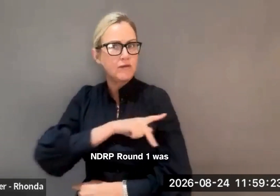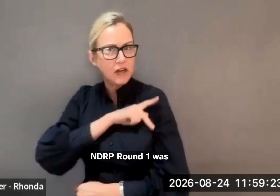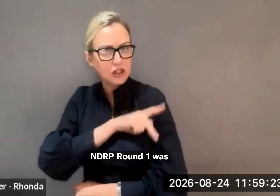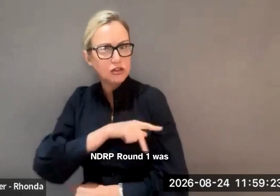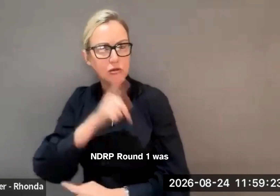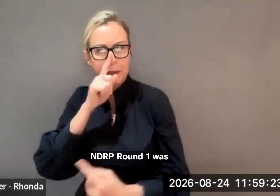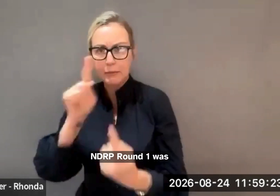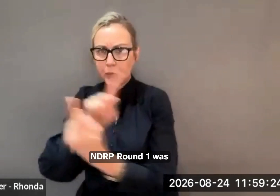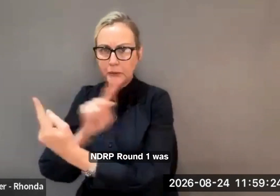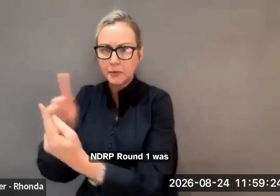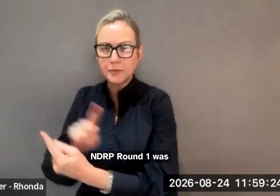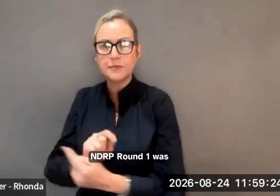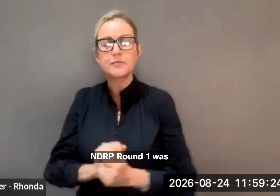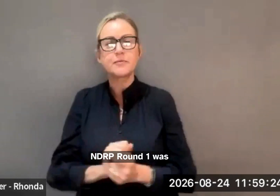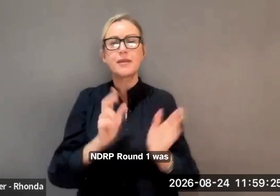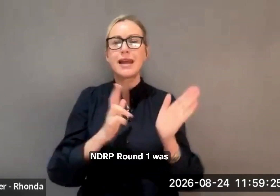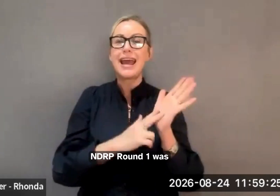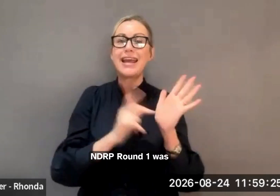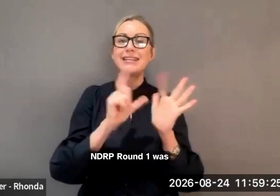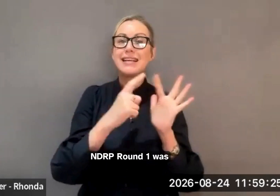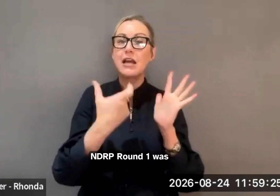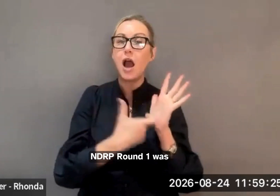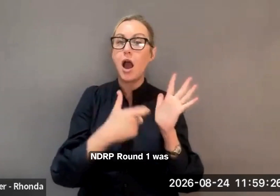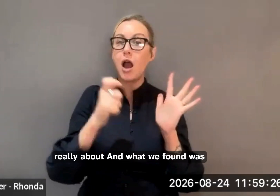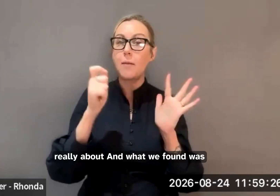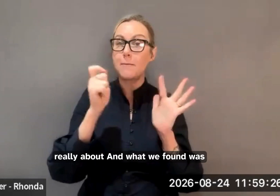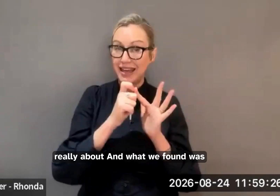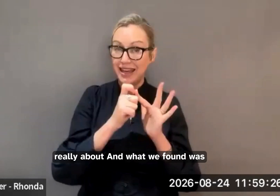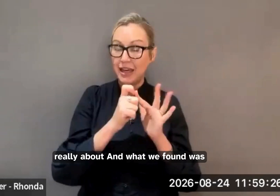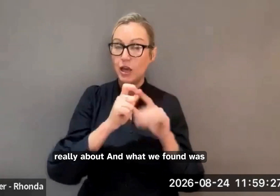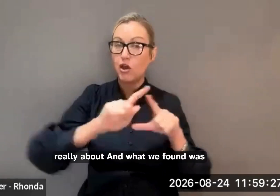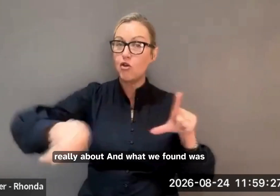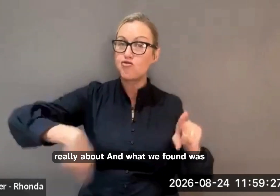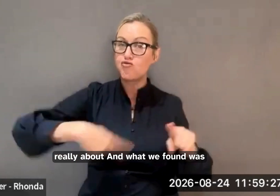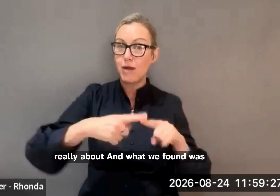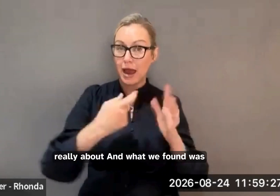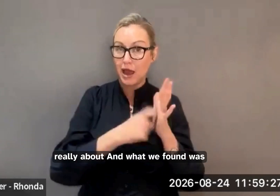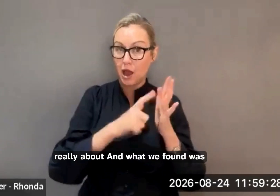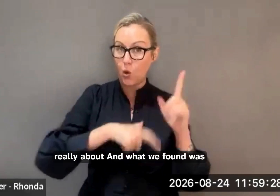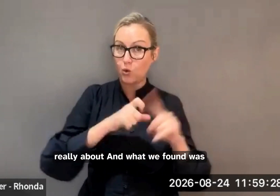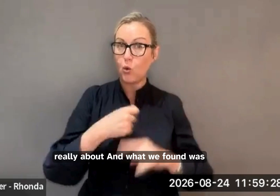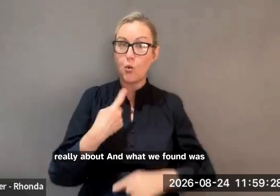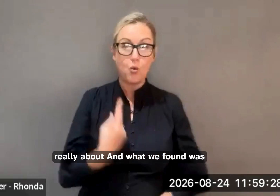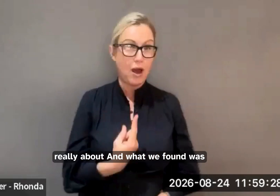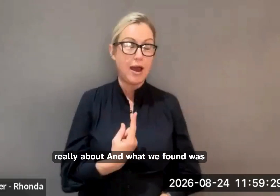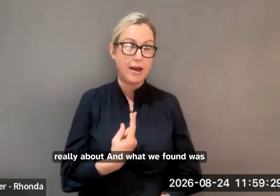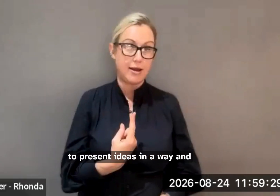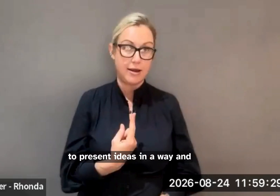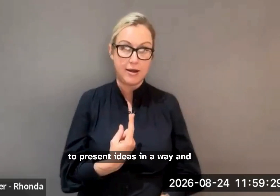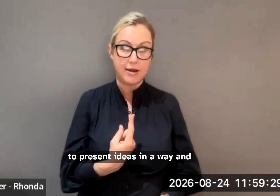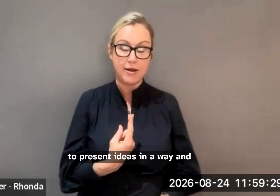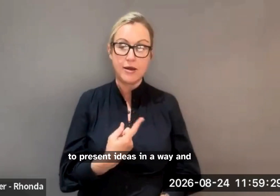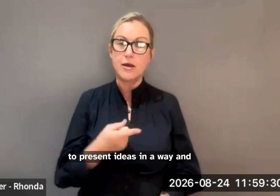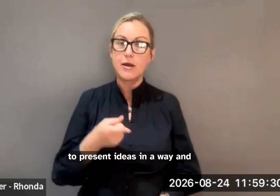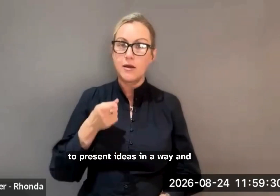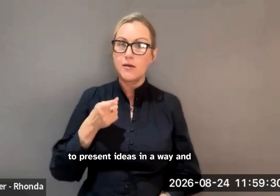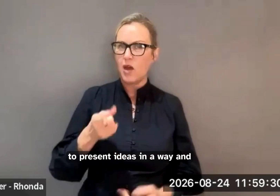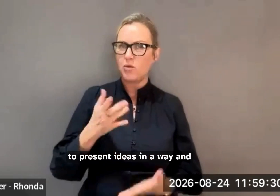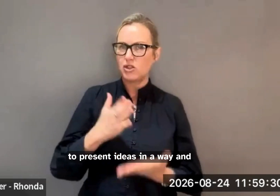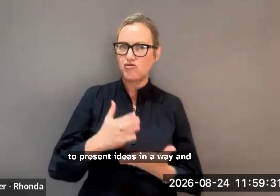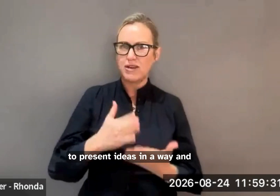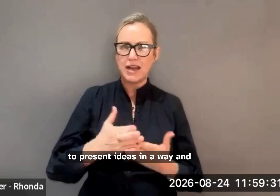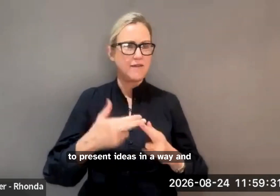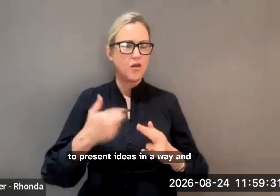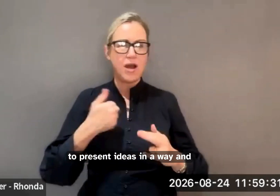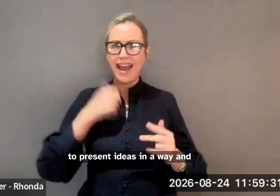NDRP round 1 was really what we found was to present